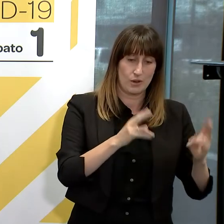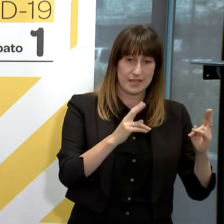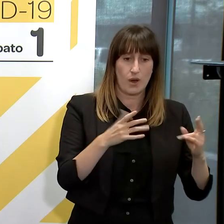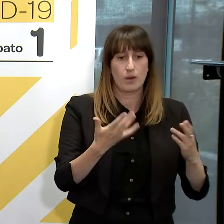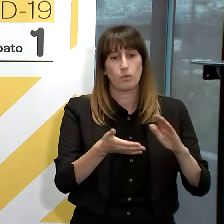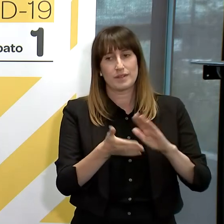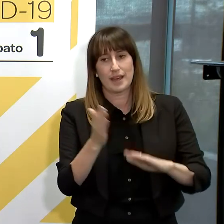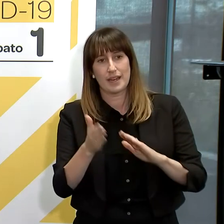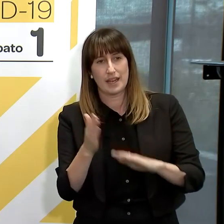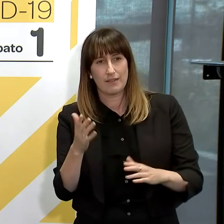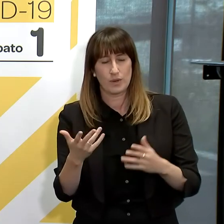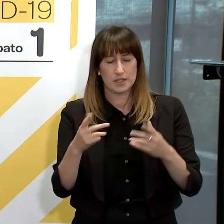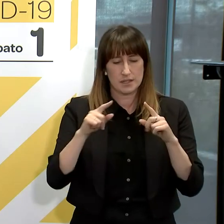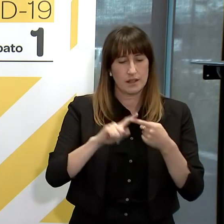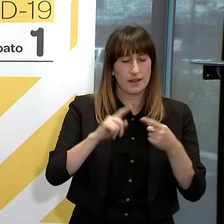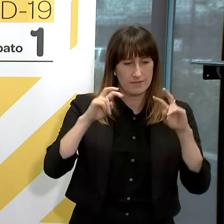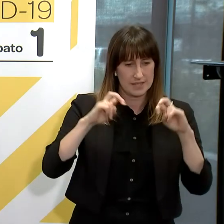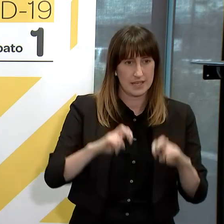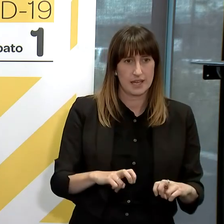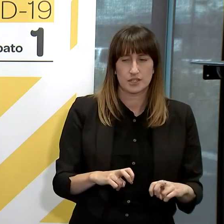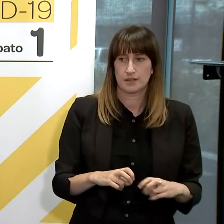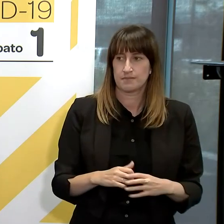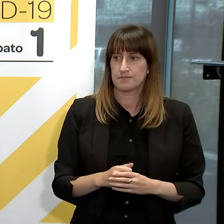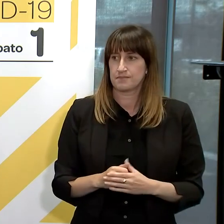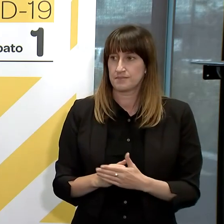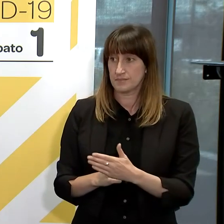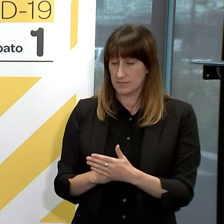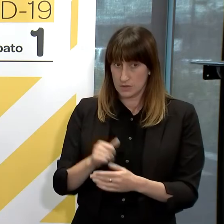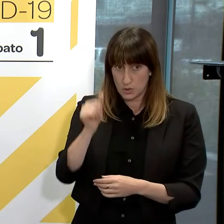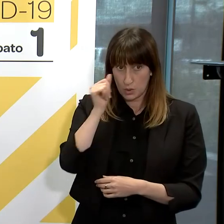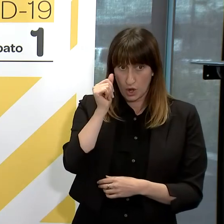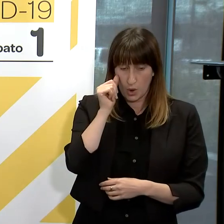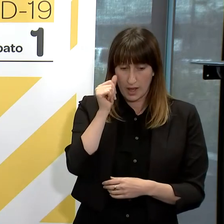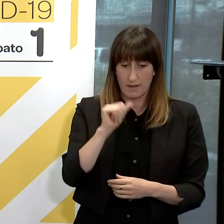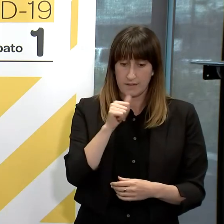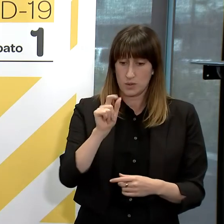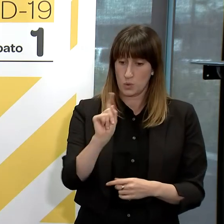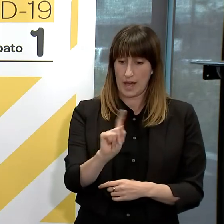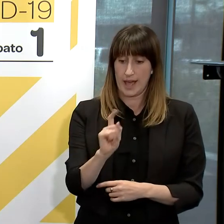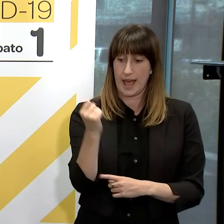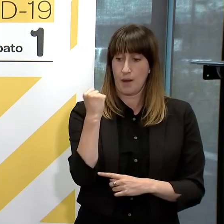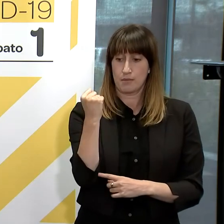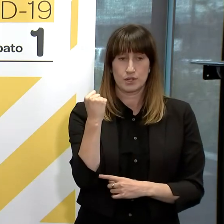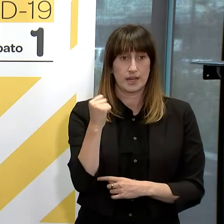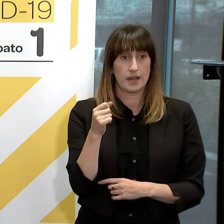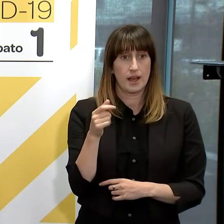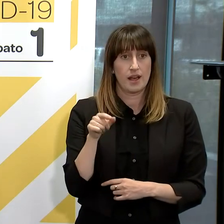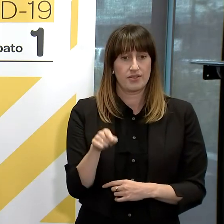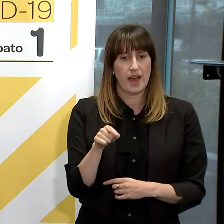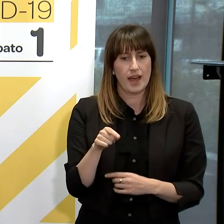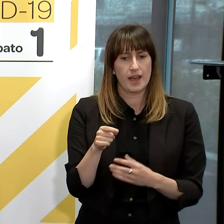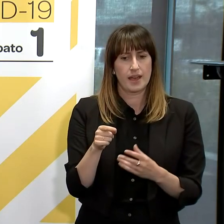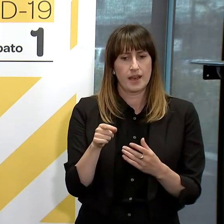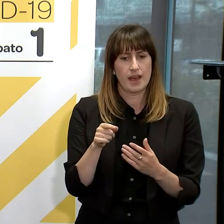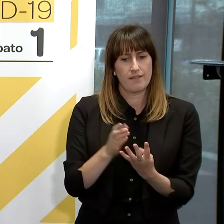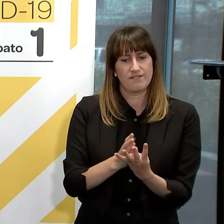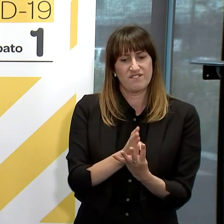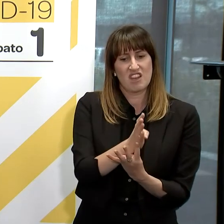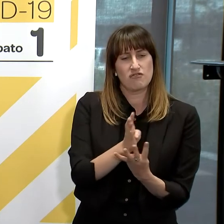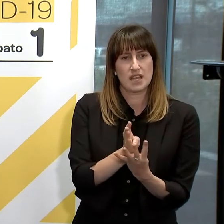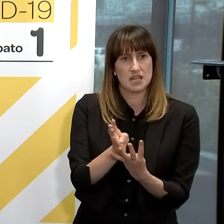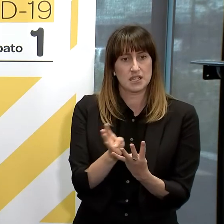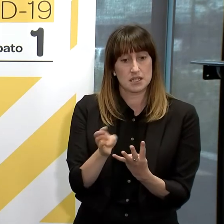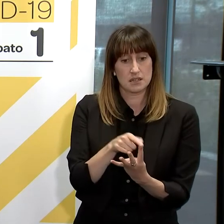out of the facilities. Do you know if the case today was the South African variant, or do you have that information? No, we don't yet have whole genome sequencing on this particular